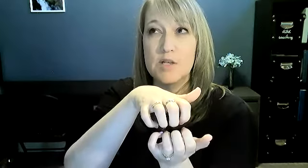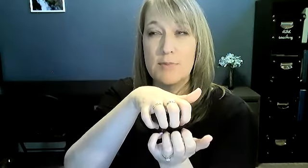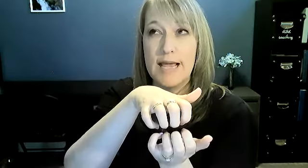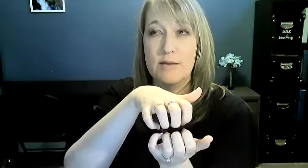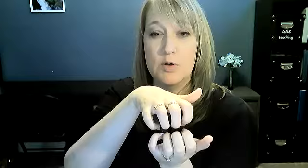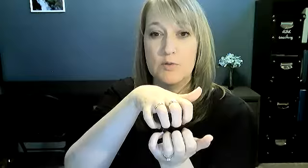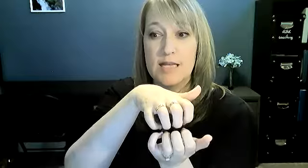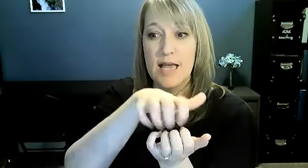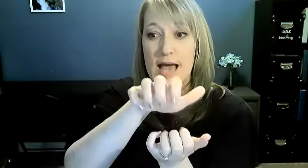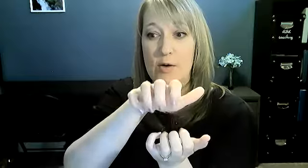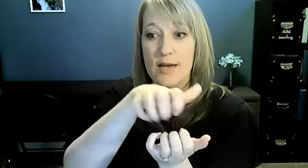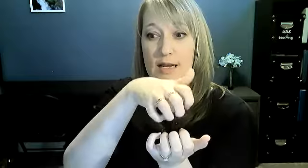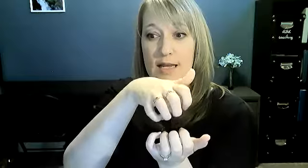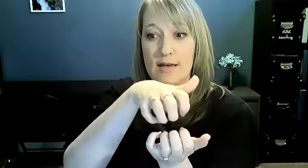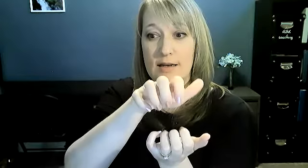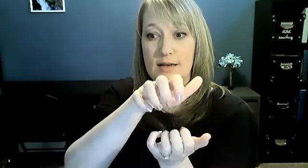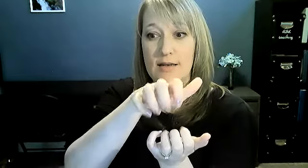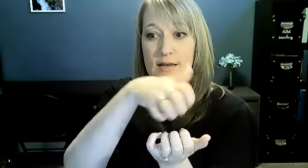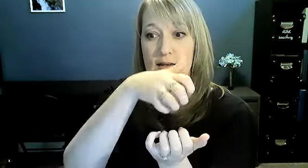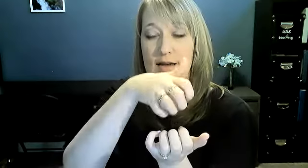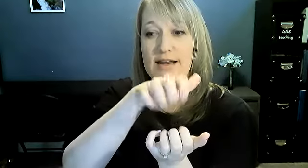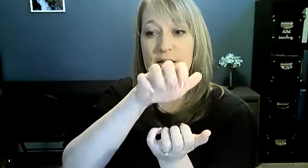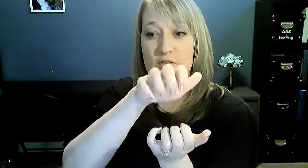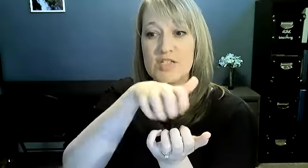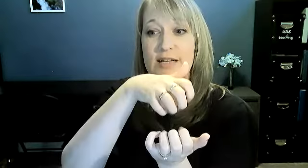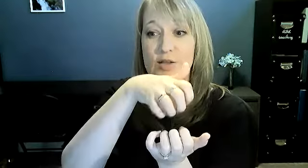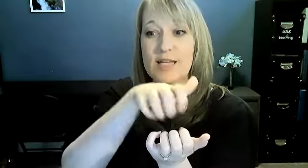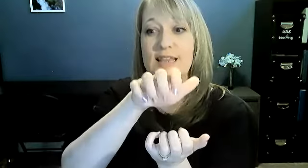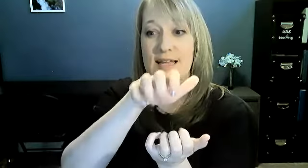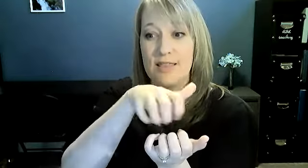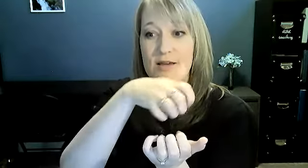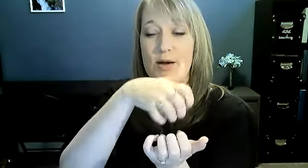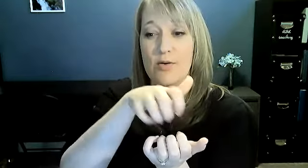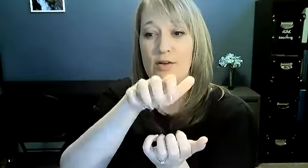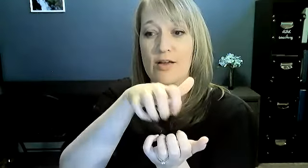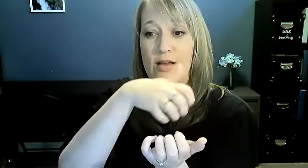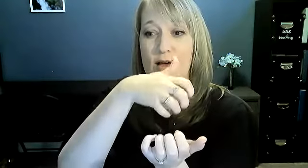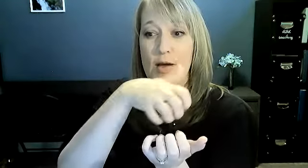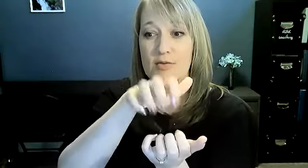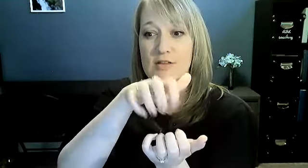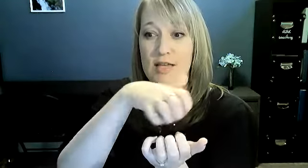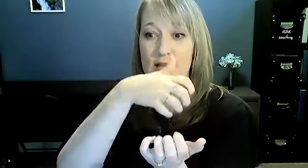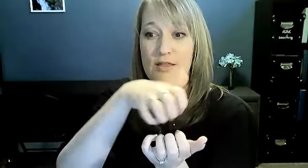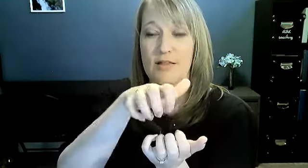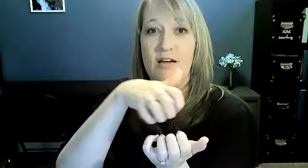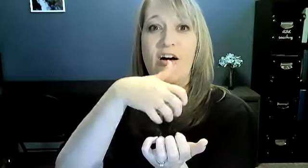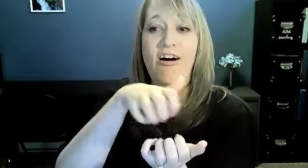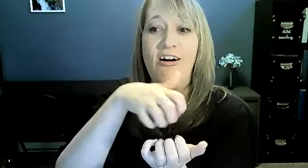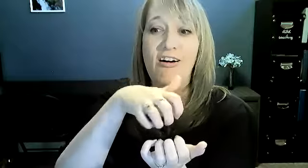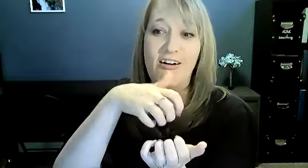dominant hand moves out and in. Kind of now, just like look at that and think about teeth, like ha ha ha,